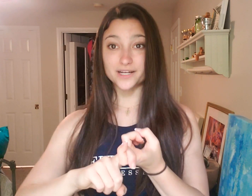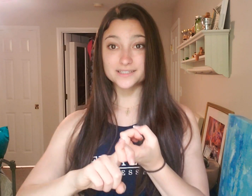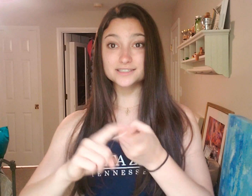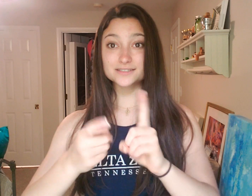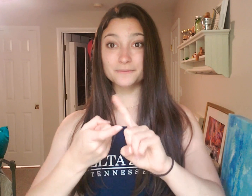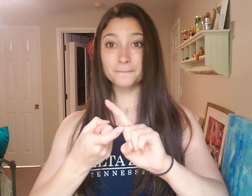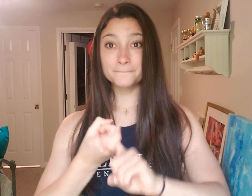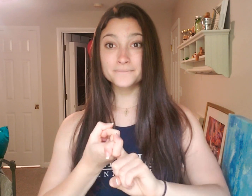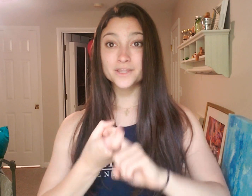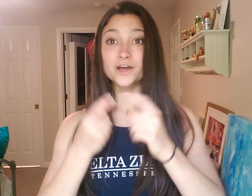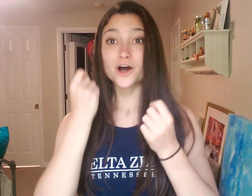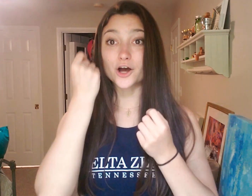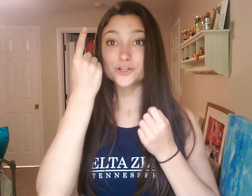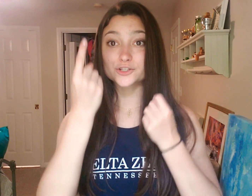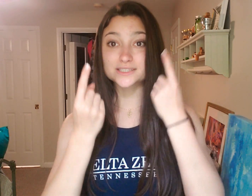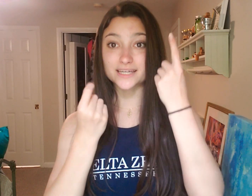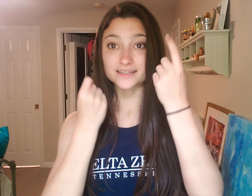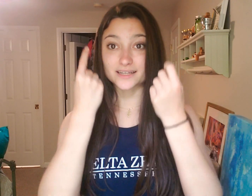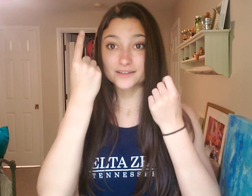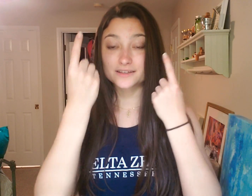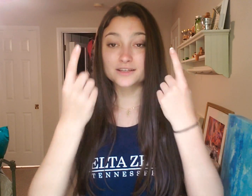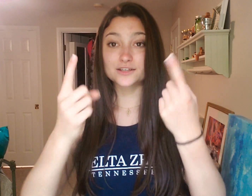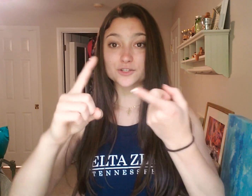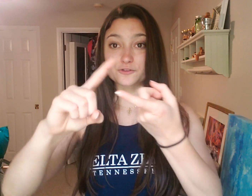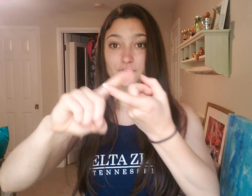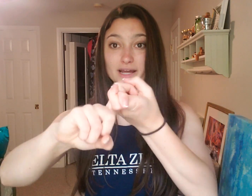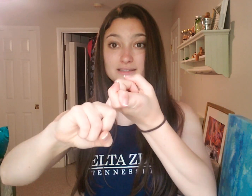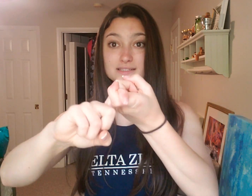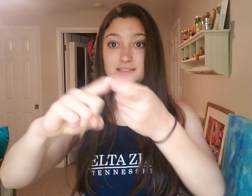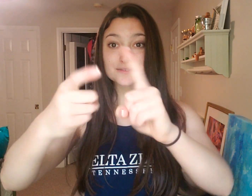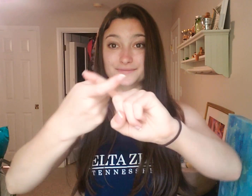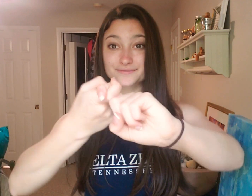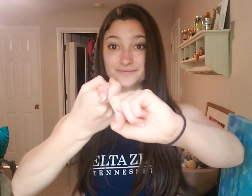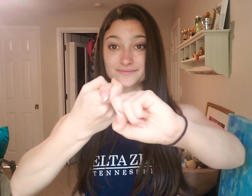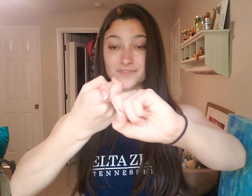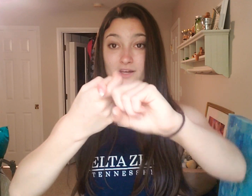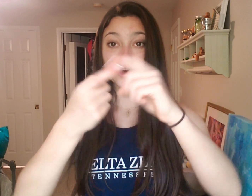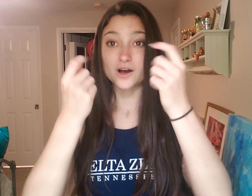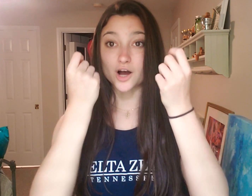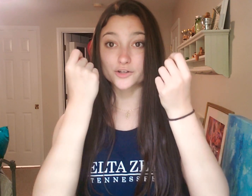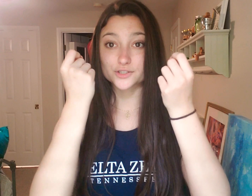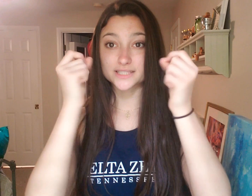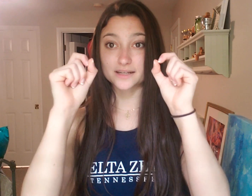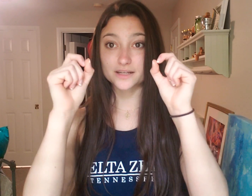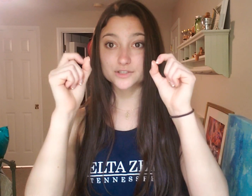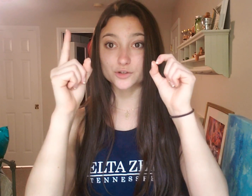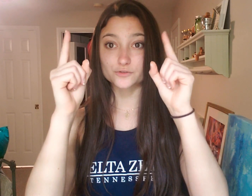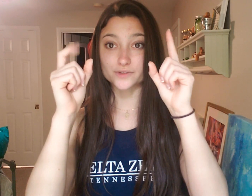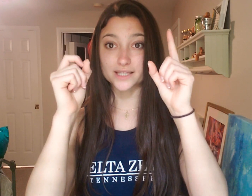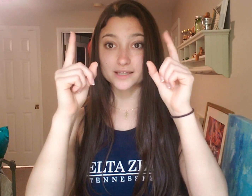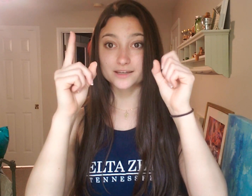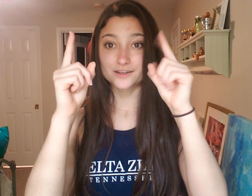friends, understanding. So friends, Understanding, so you're flicking your